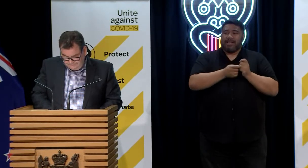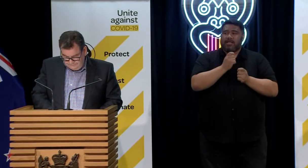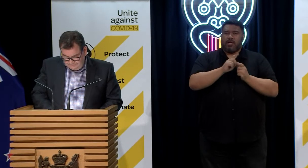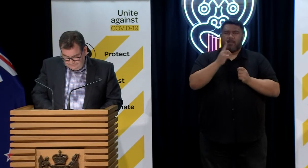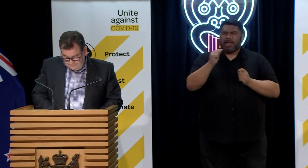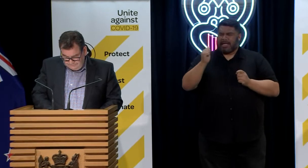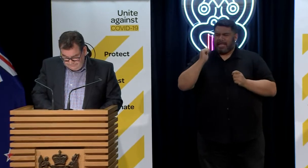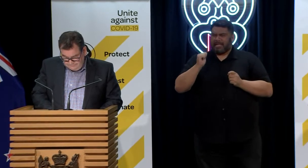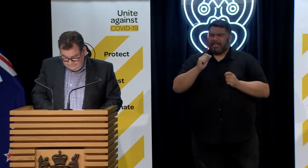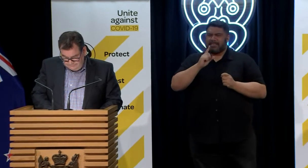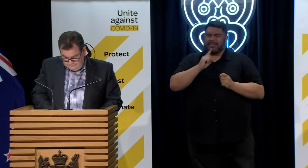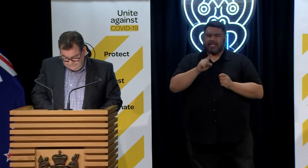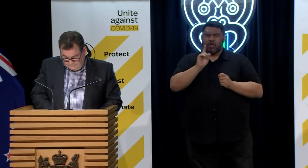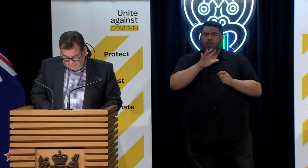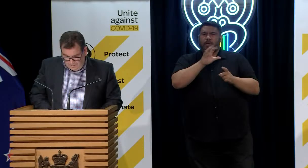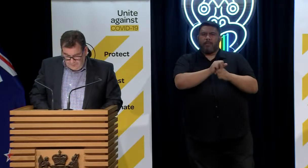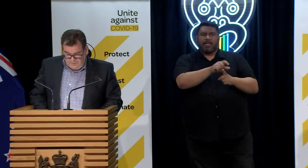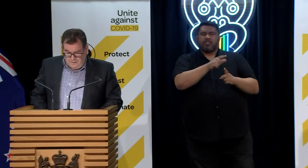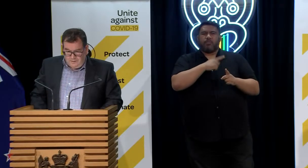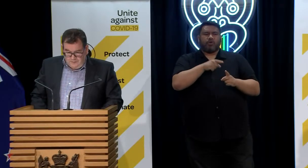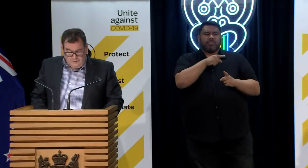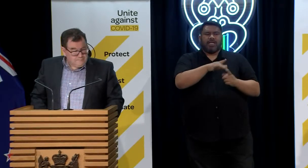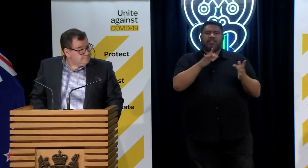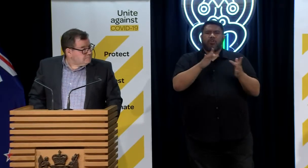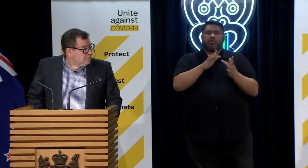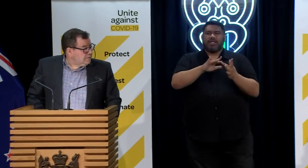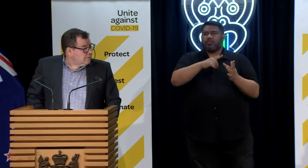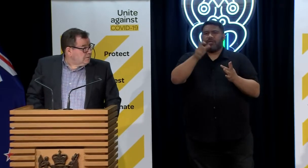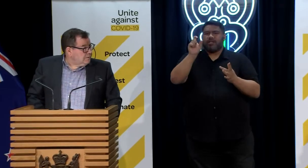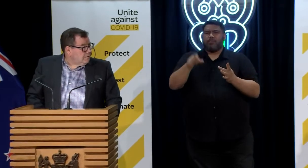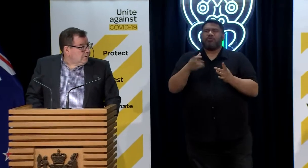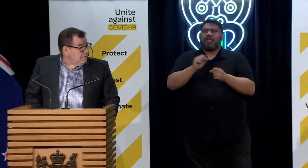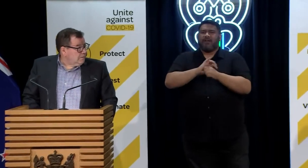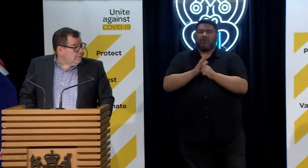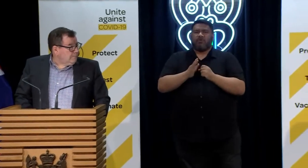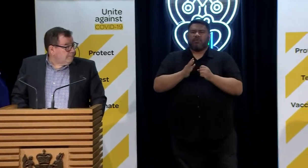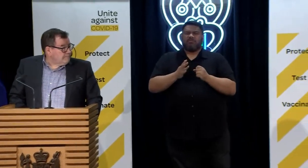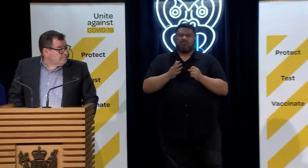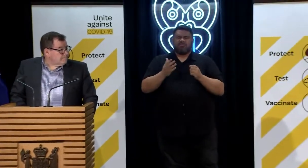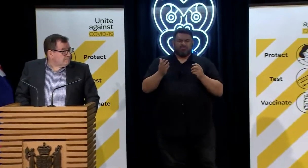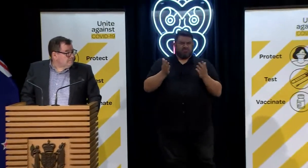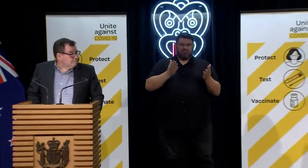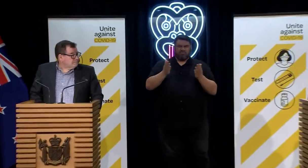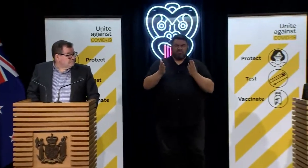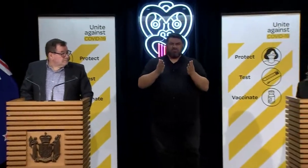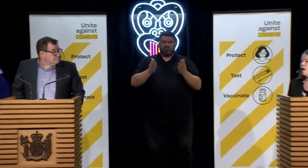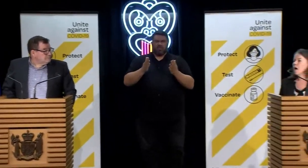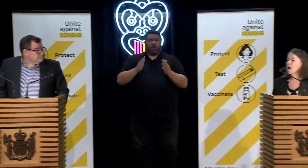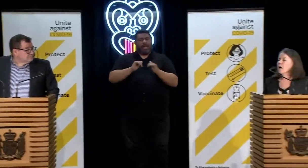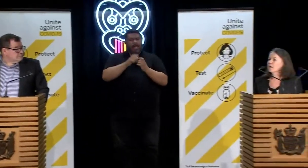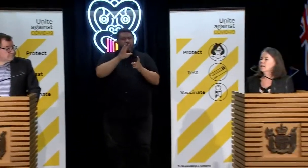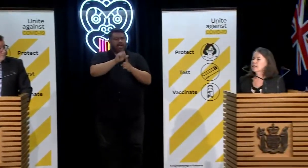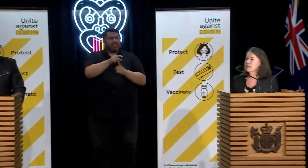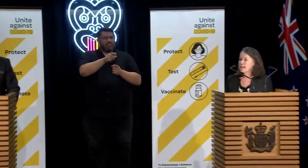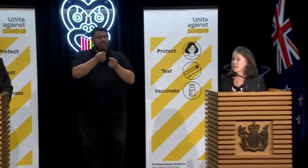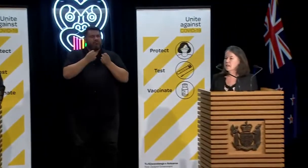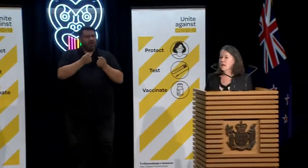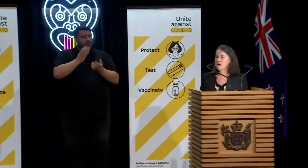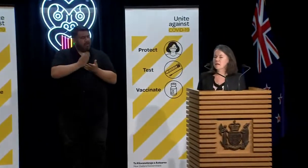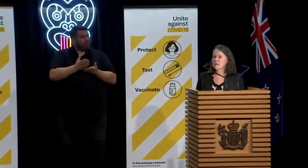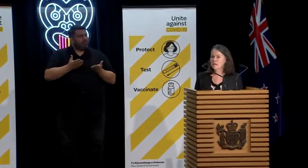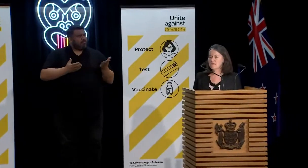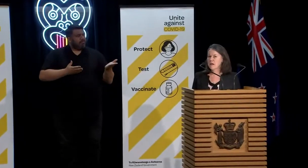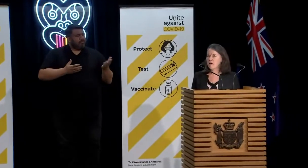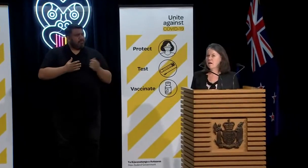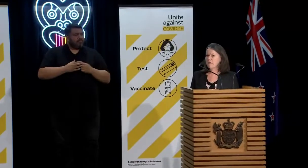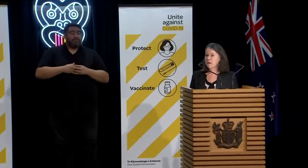were picked up because they're a contact of an existing case. Can you clarify how exactly they were identified as a case? Yes,